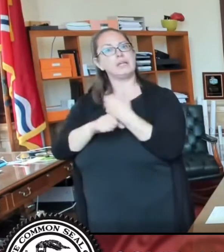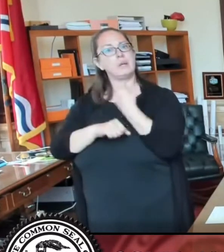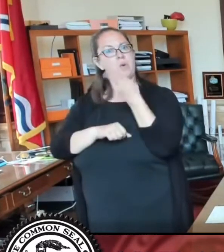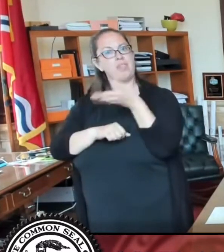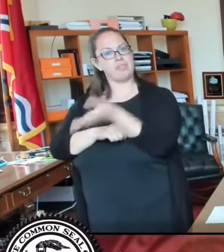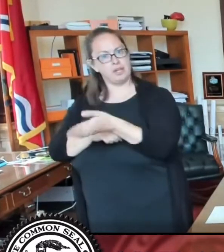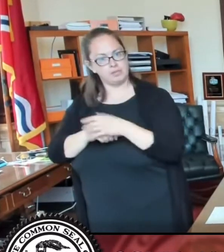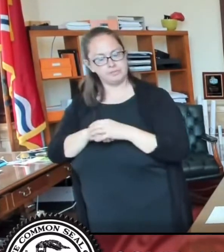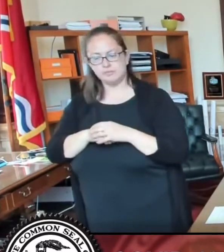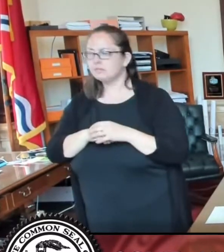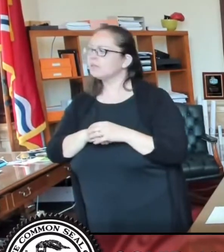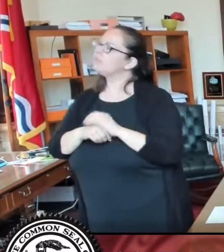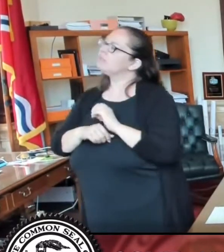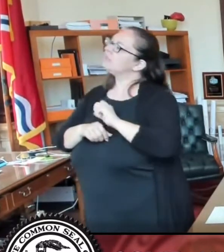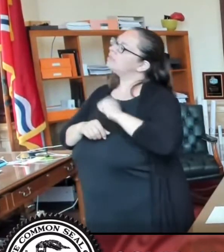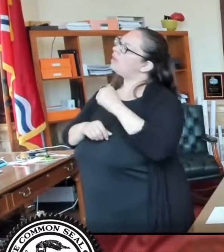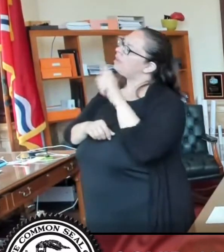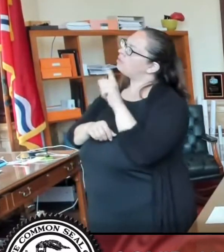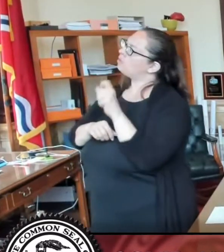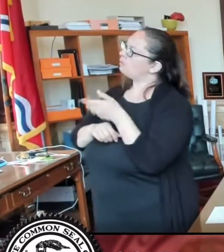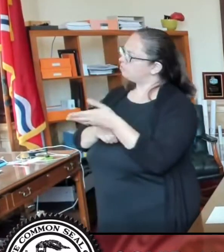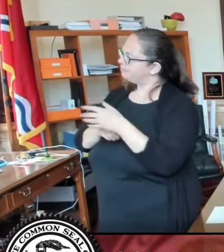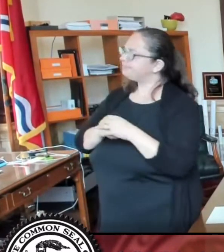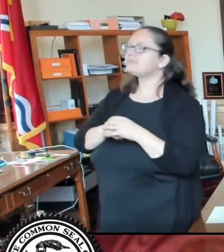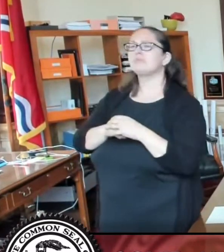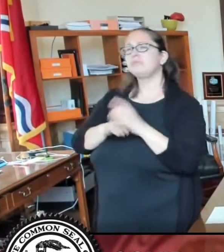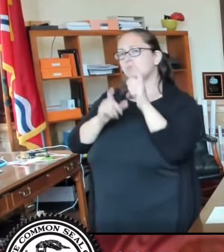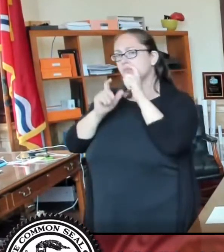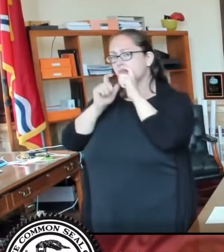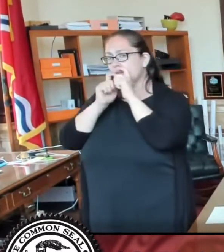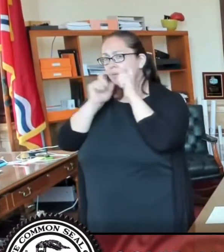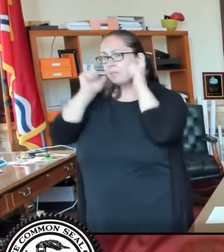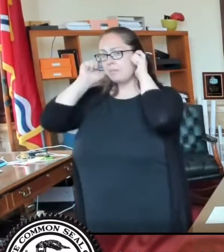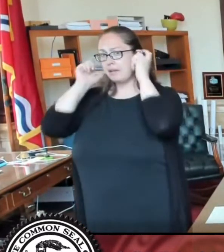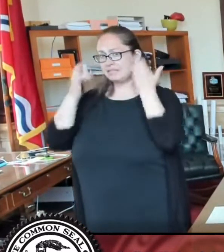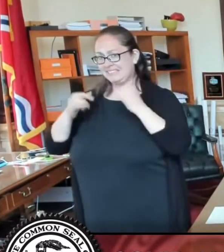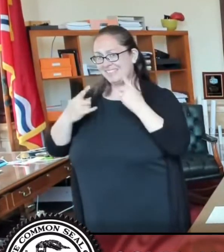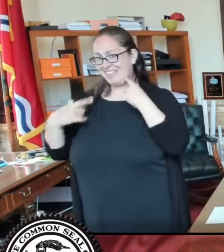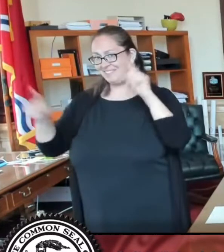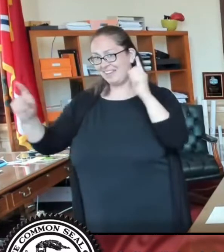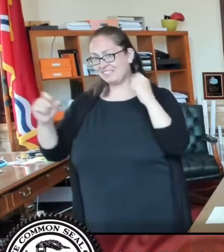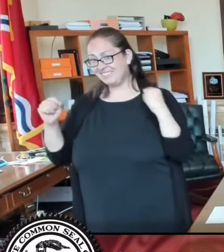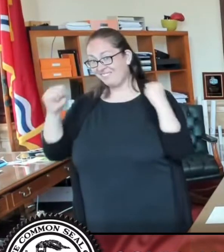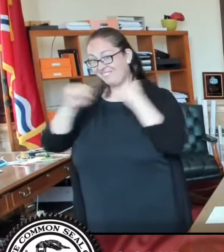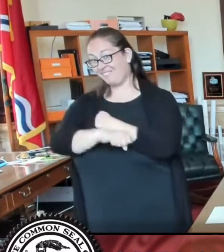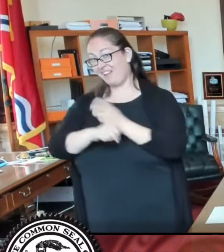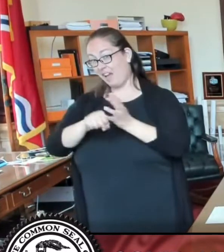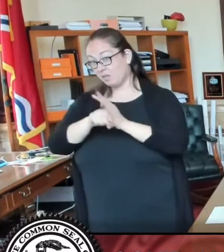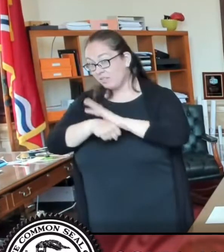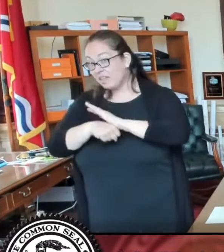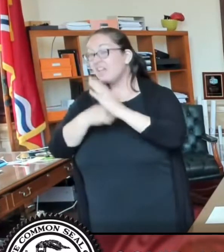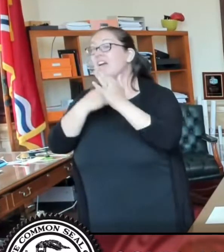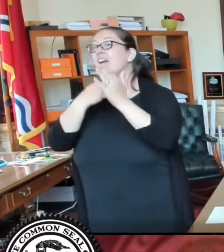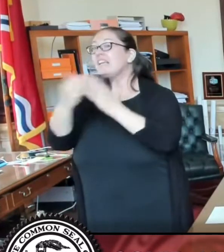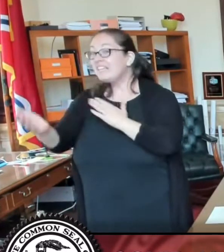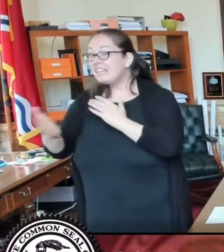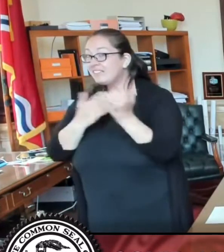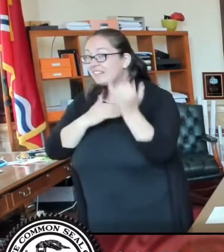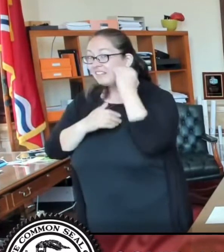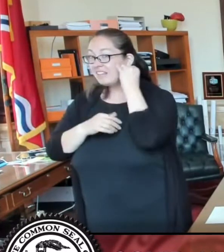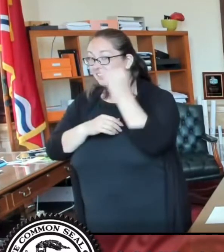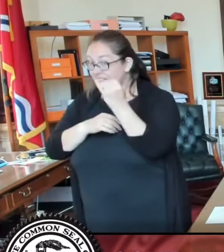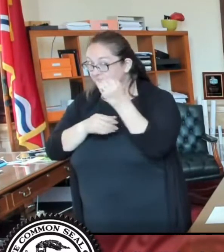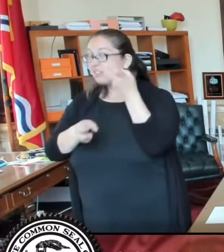We have a follow-up question to that. Do you think that masks are still an effective way to fight COVID-19, even if they're difficult to enforce